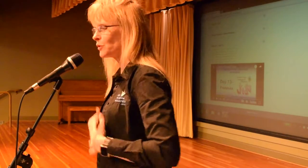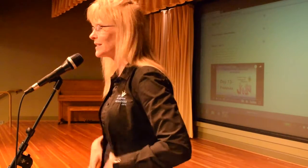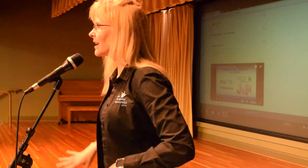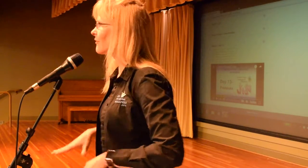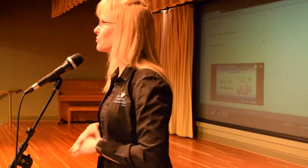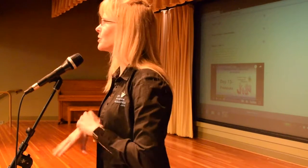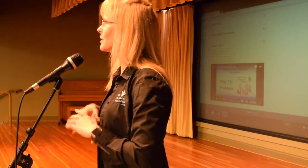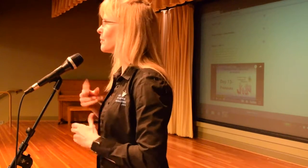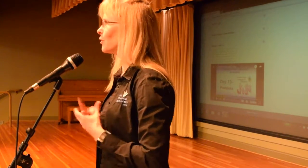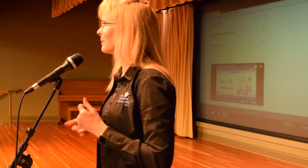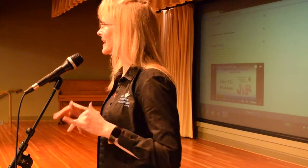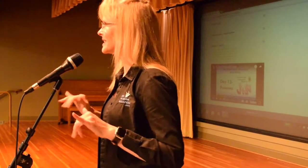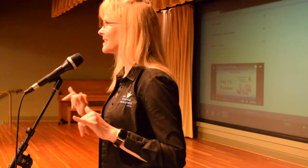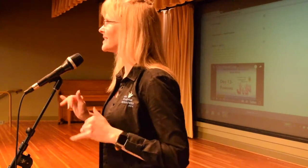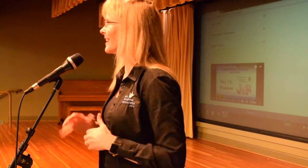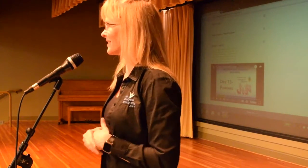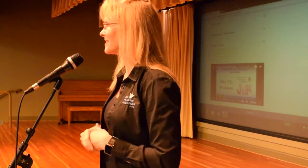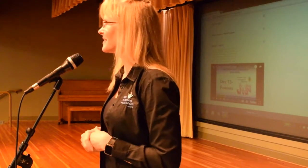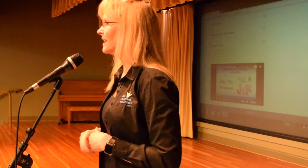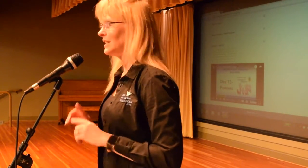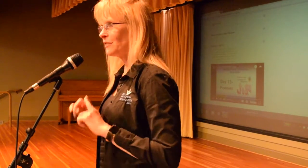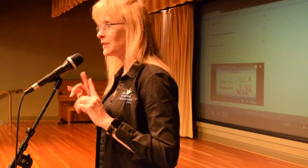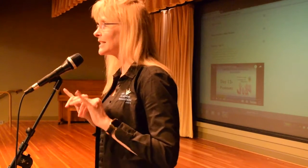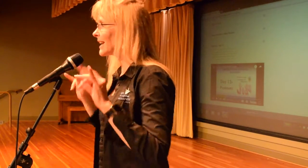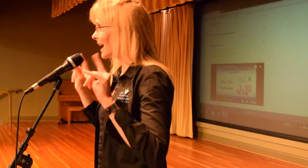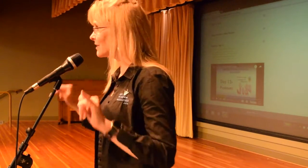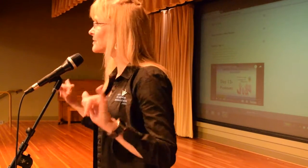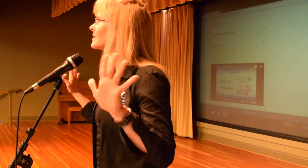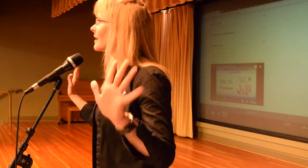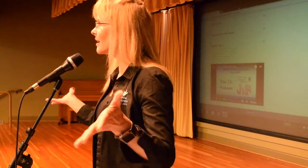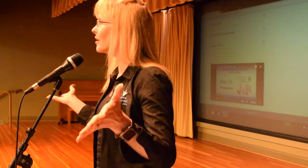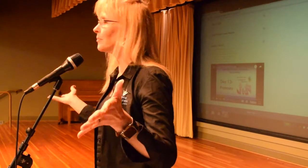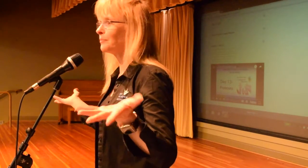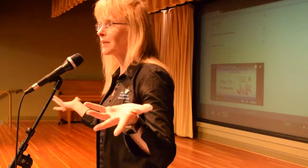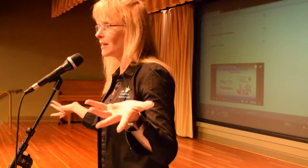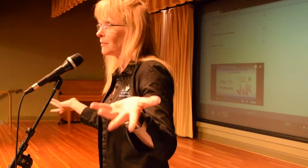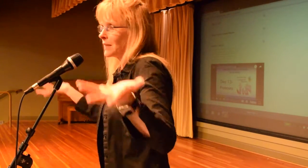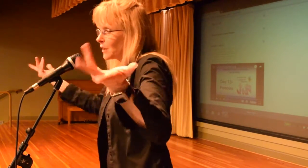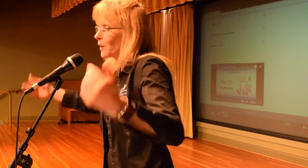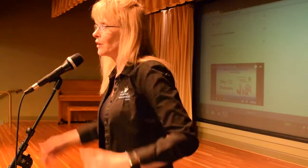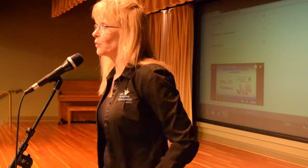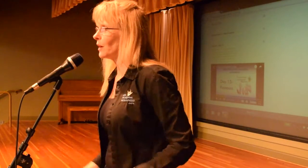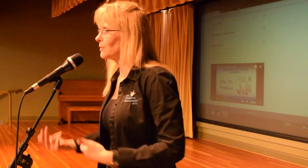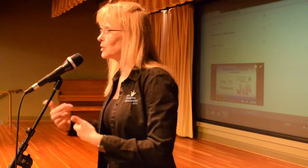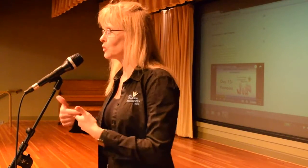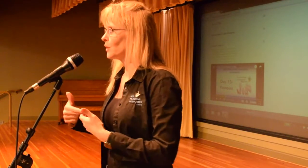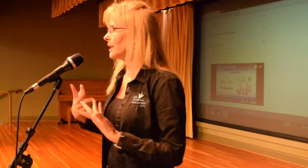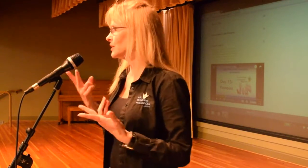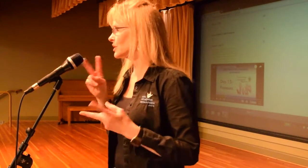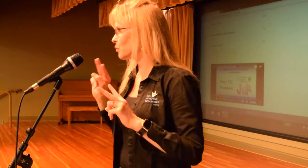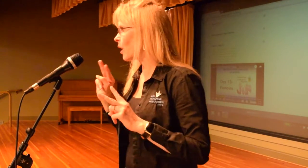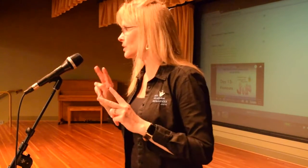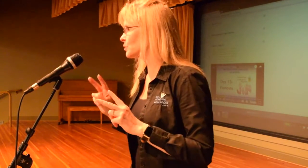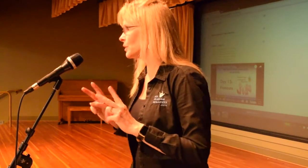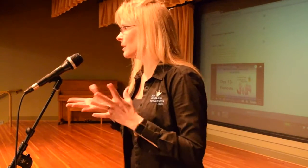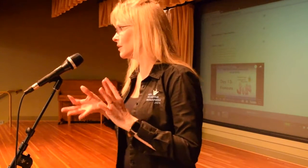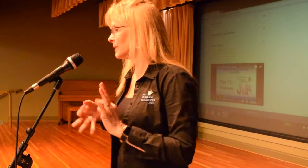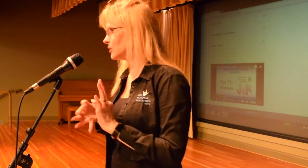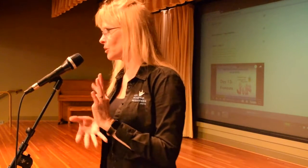dressed comfortable in both places, yes. Different styles, but anyway, you're welcome to join and just watch